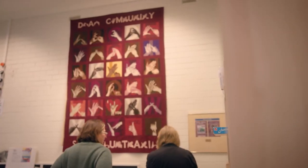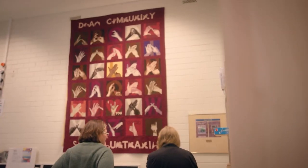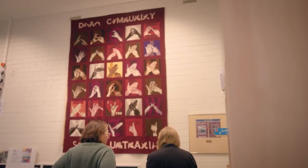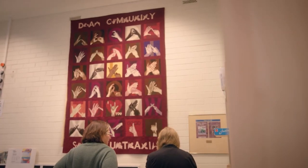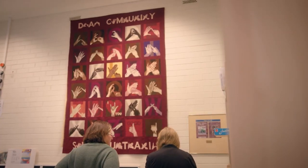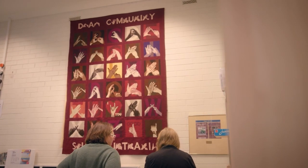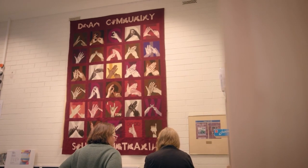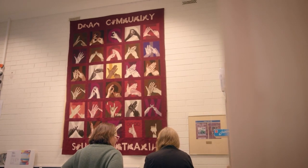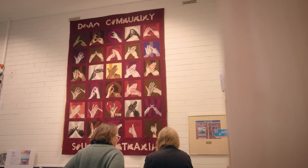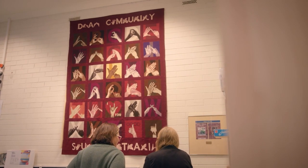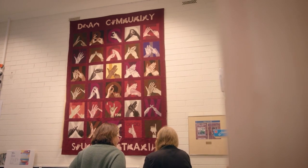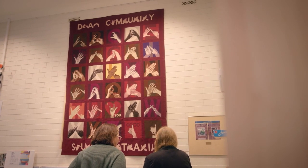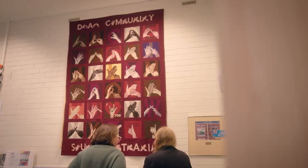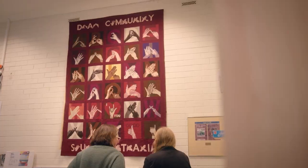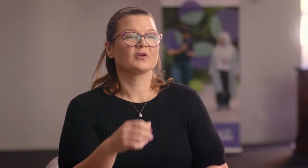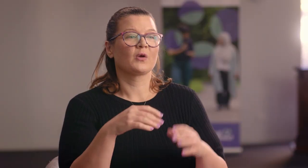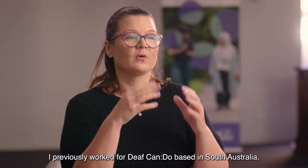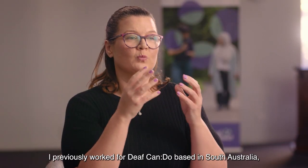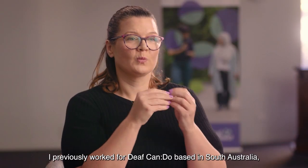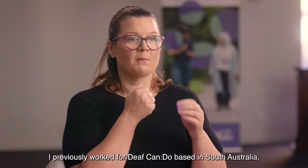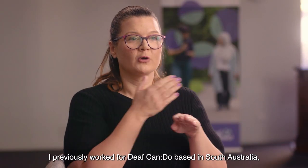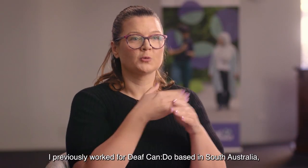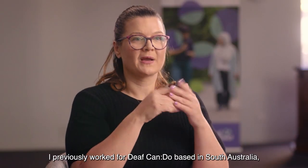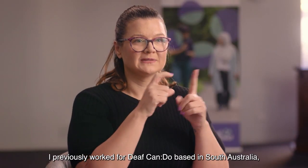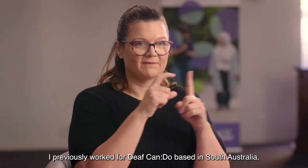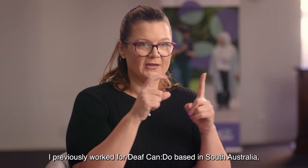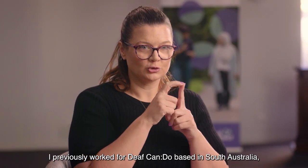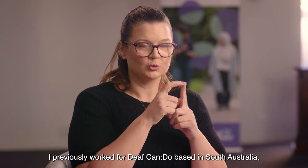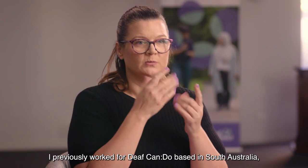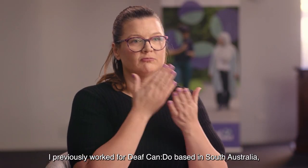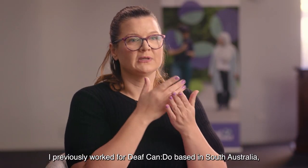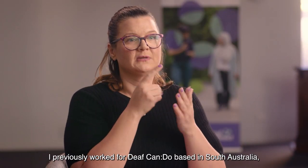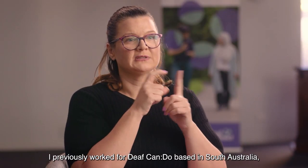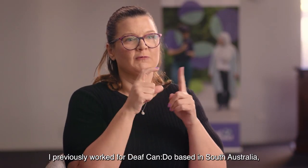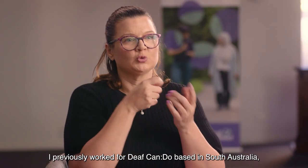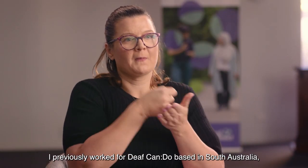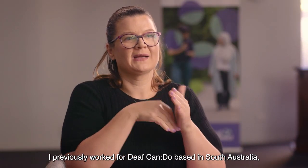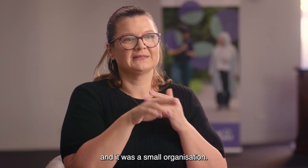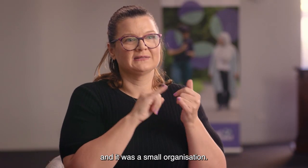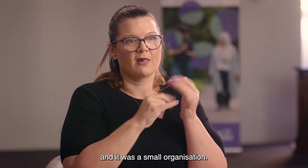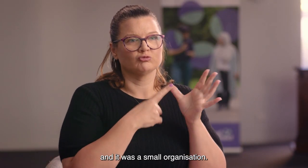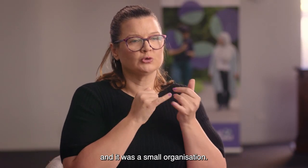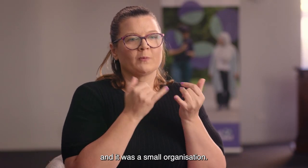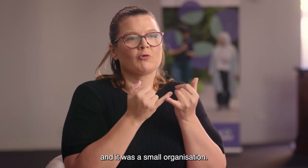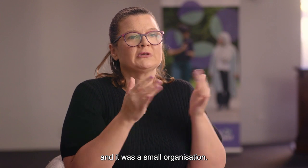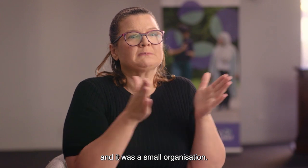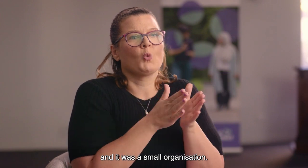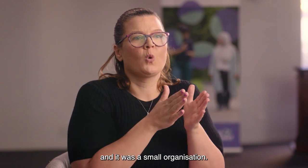Kristen signs to camera. I previously worked for Deaf Can Do based in South Australia, and it was a small organisation.